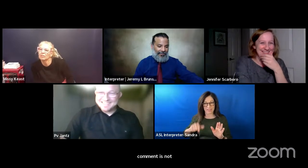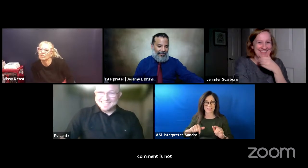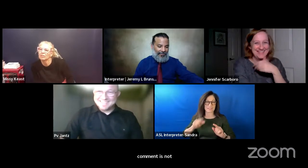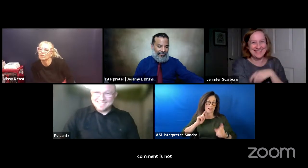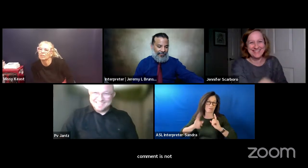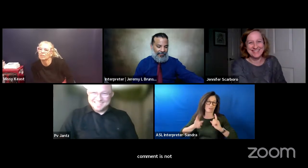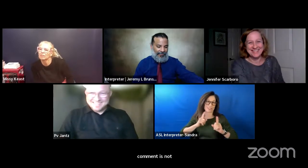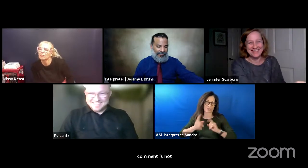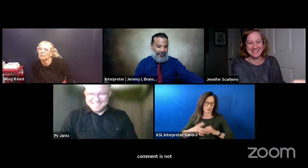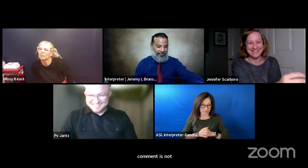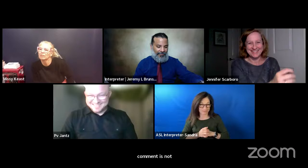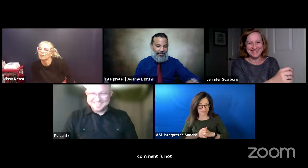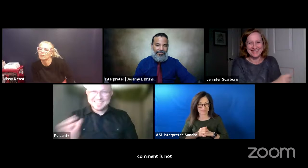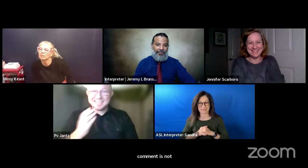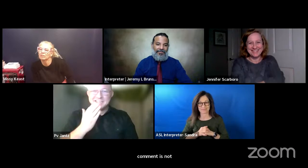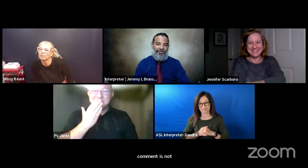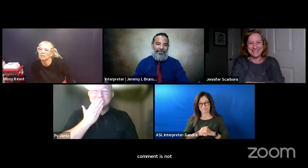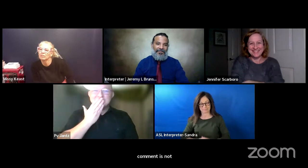conversation.